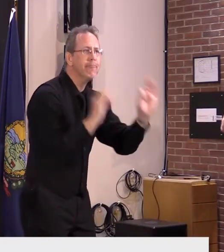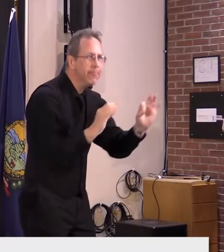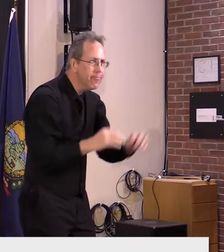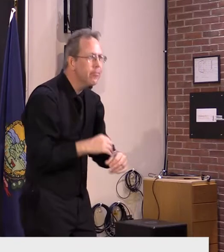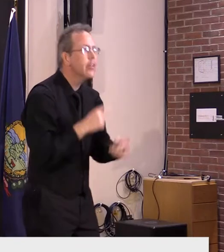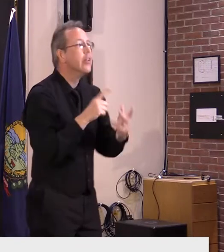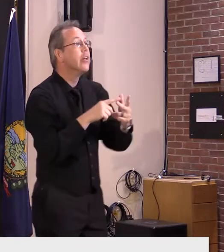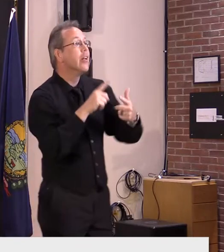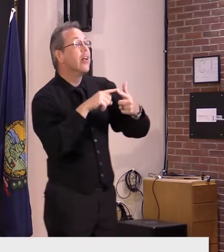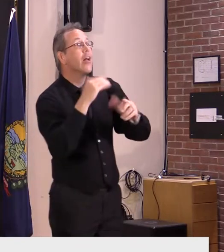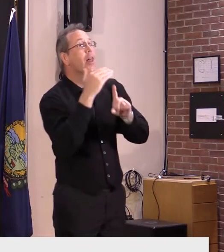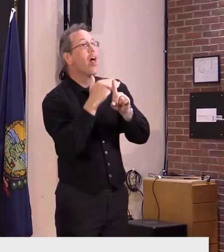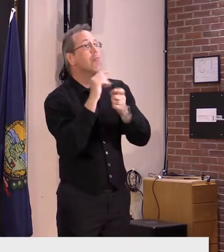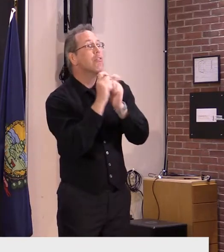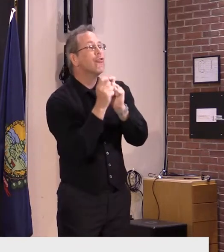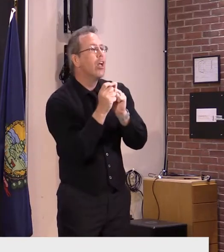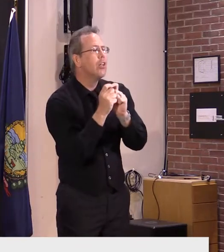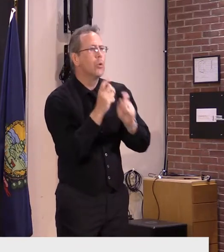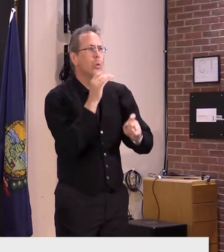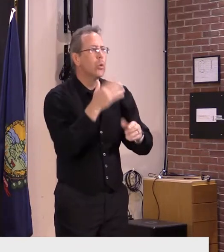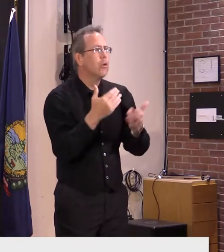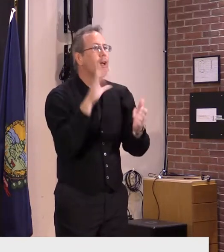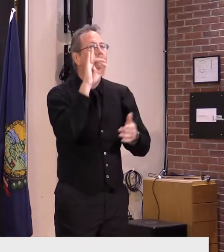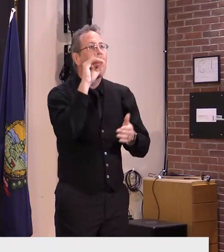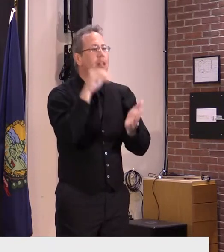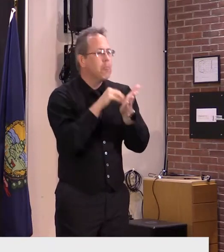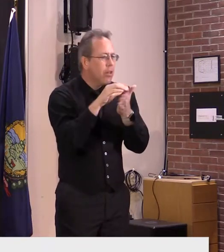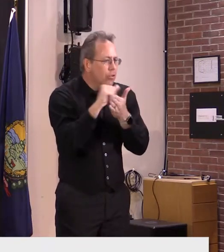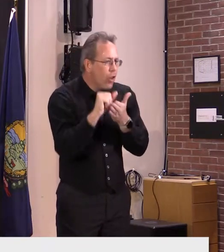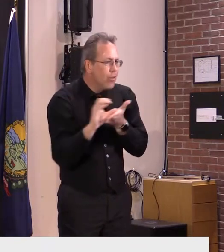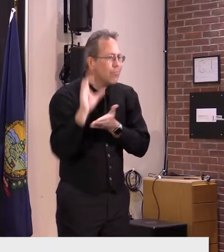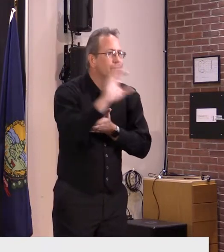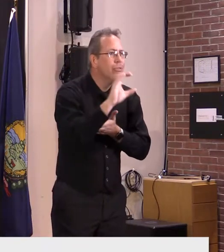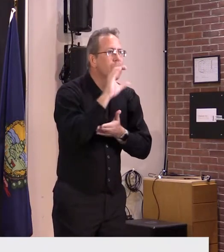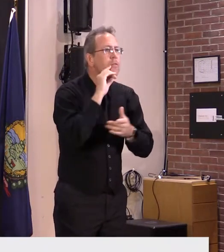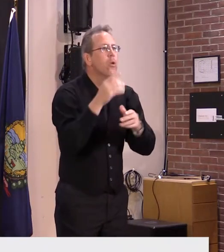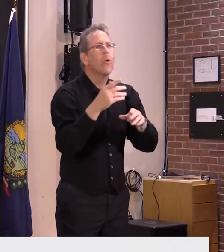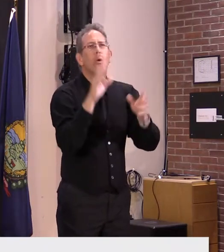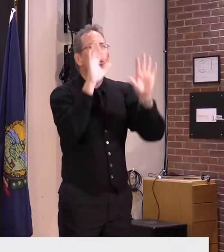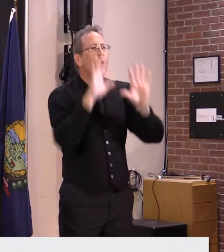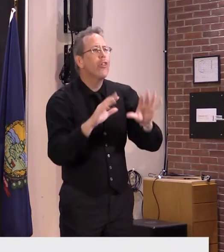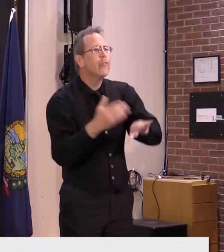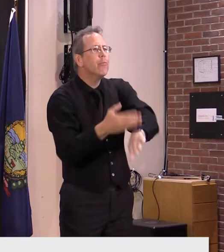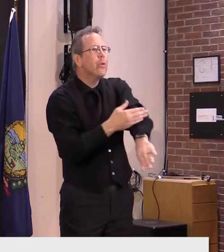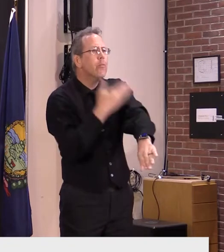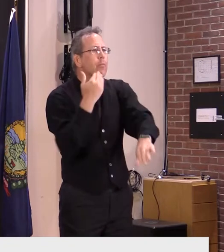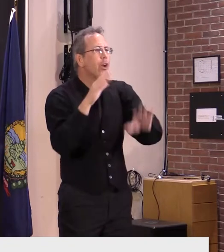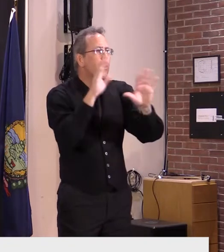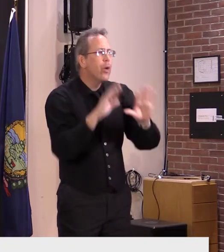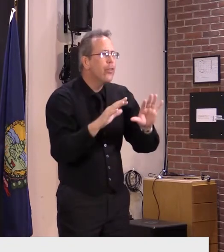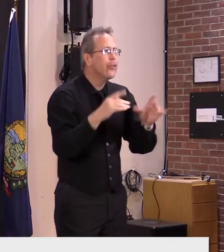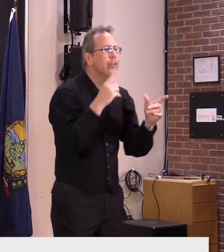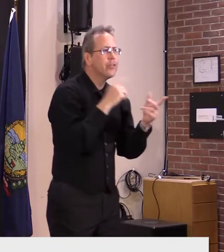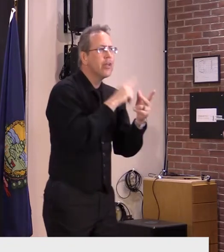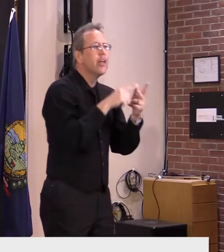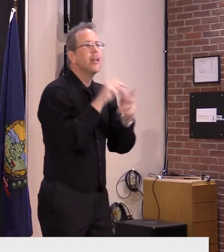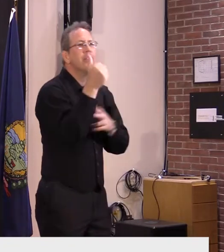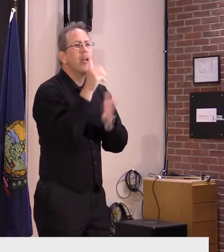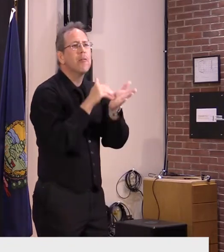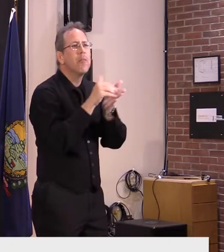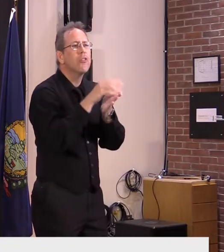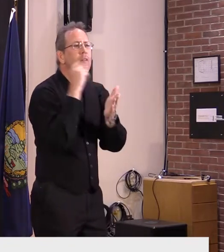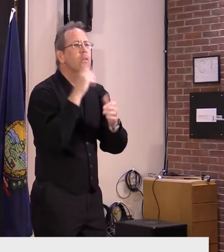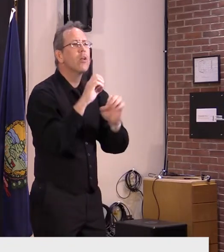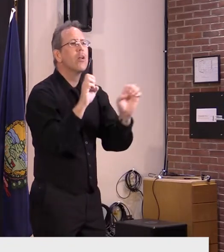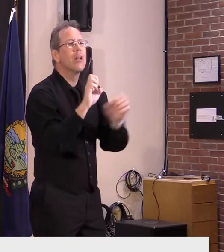And this year, they funded my $80 million request for weatherization, $10 million for EV infrastructure, $14